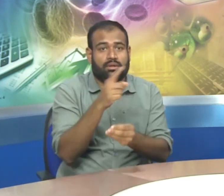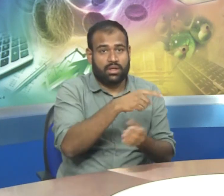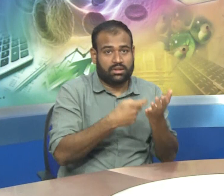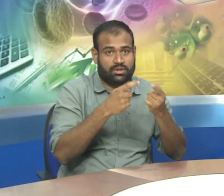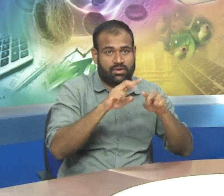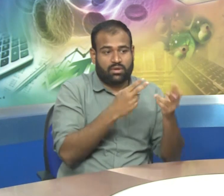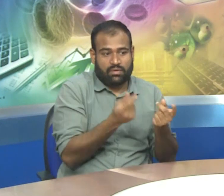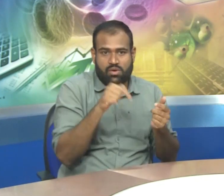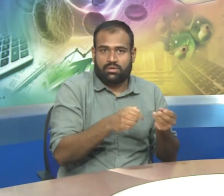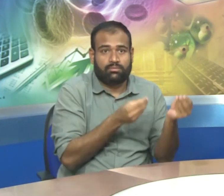demand,